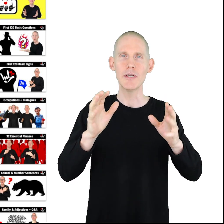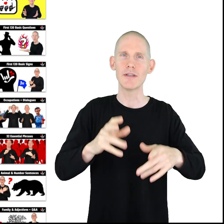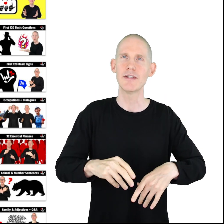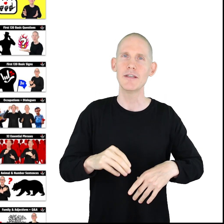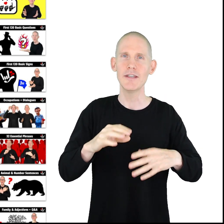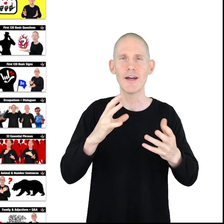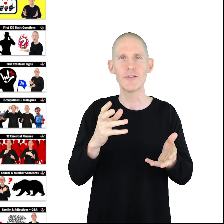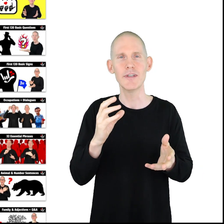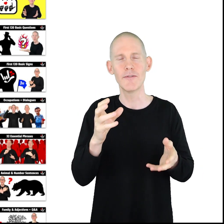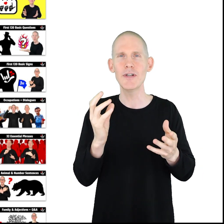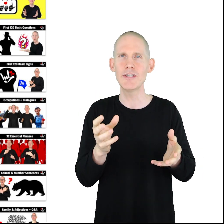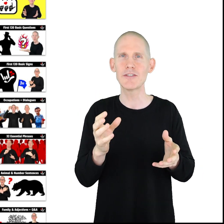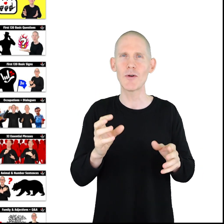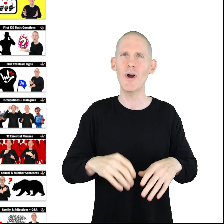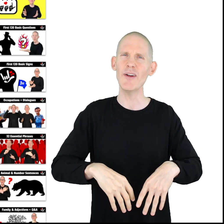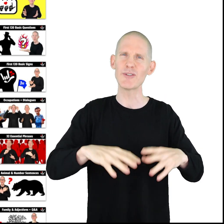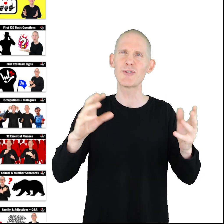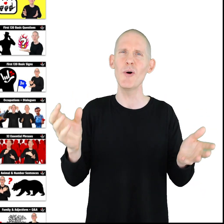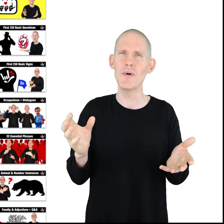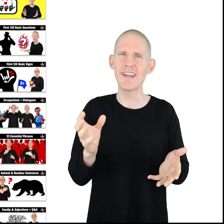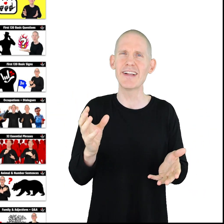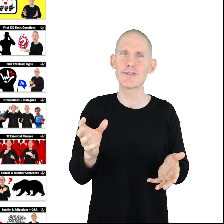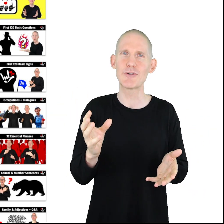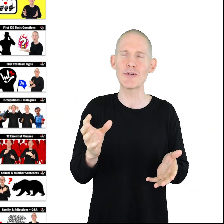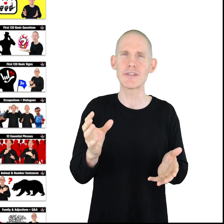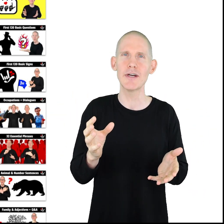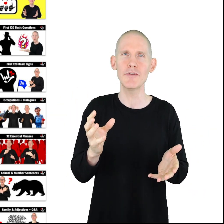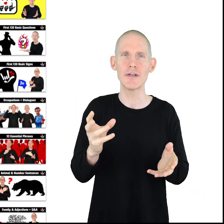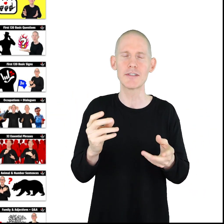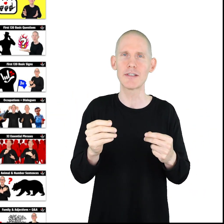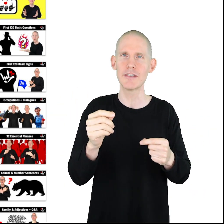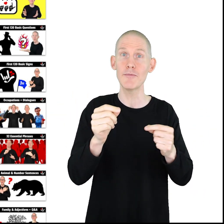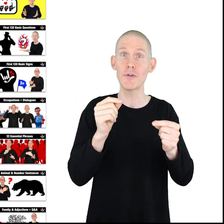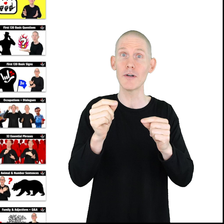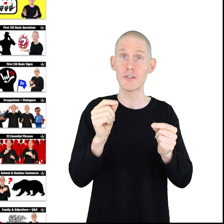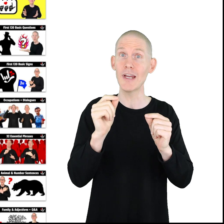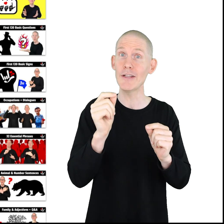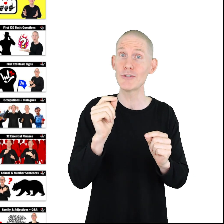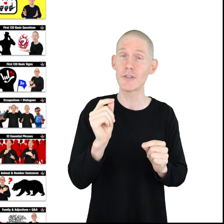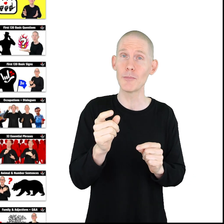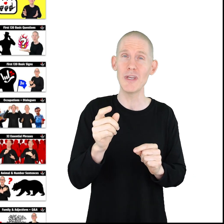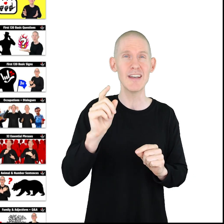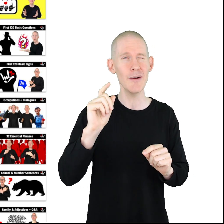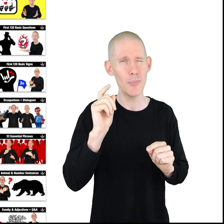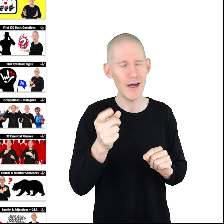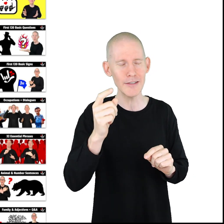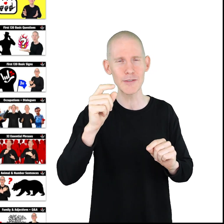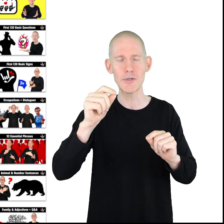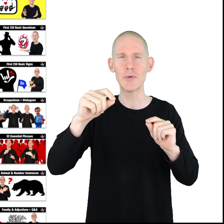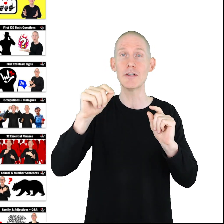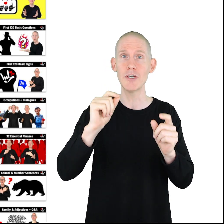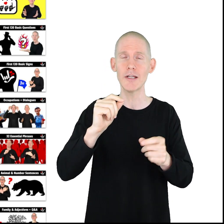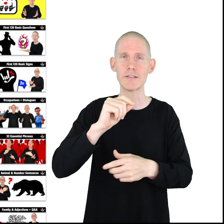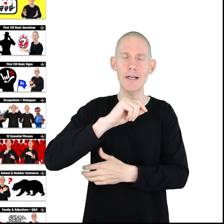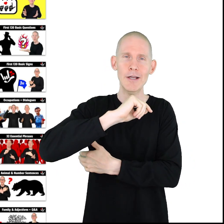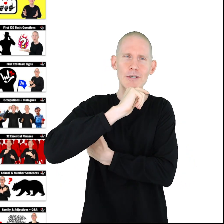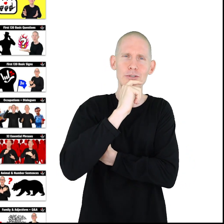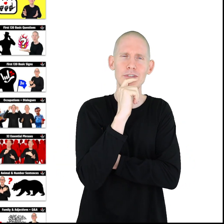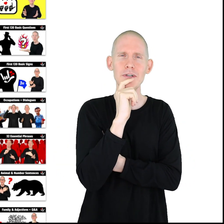eventually it's like, wow, there's so many English courses out there. It's a difficult challenge to compete. Not impossible, but a challenge. So I started